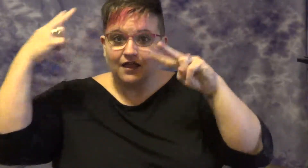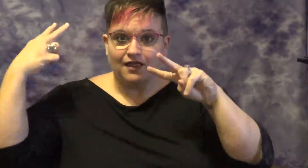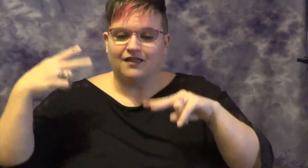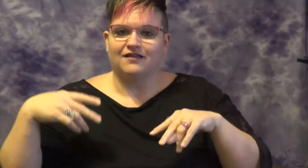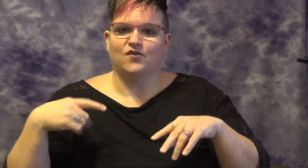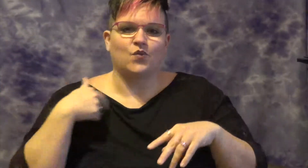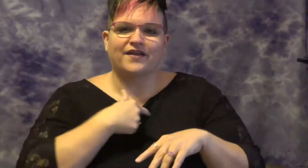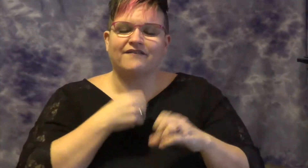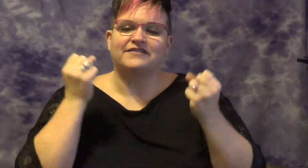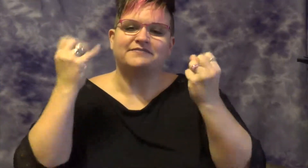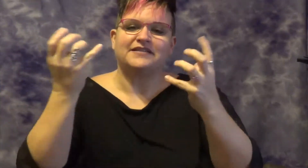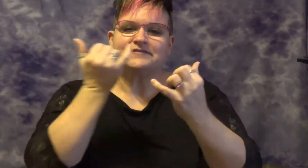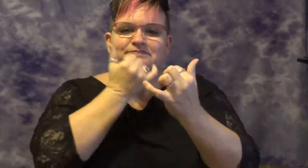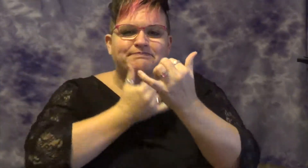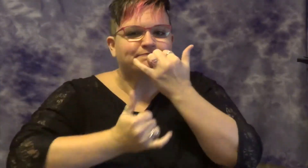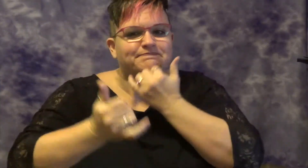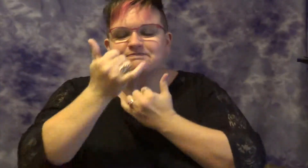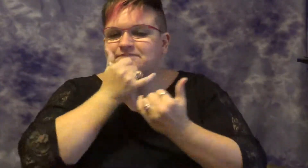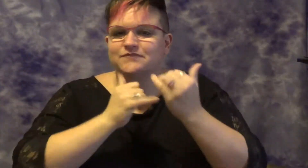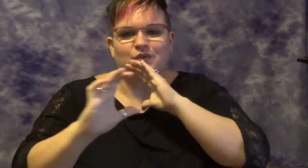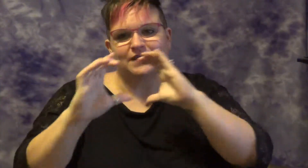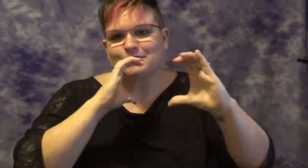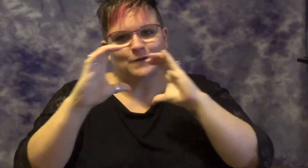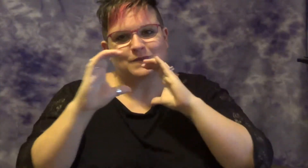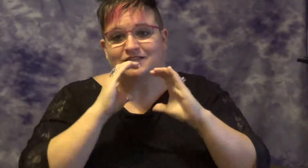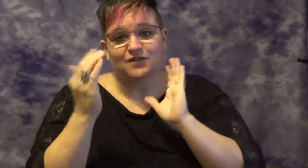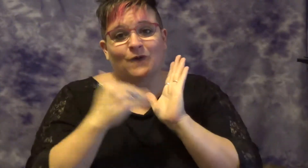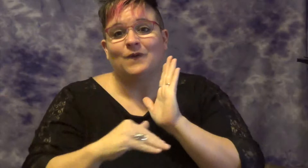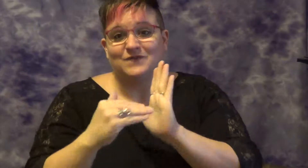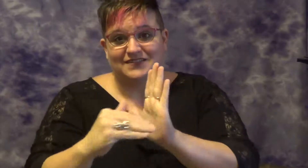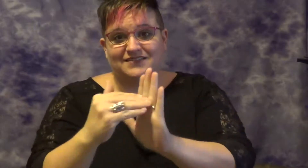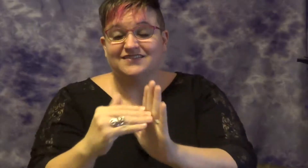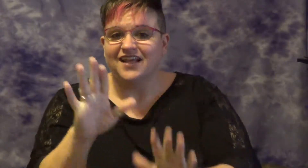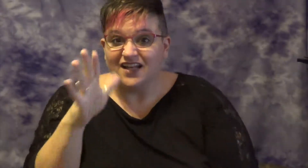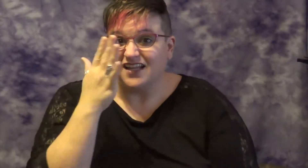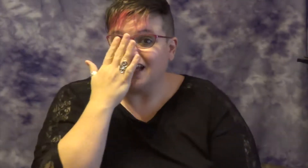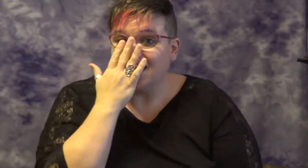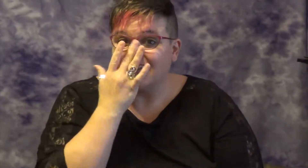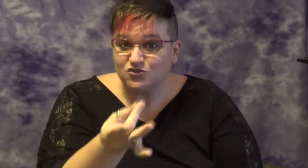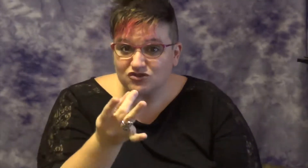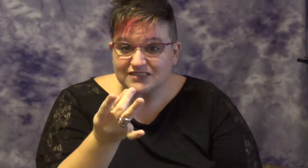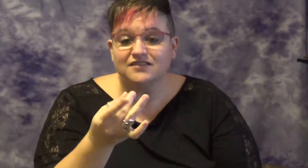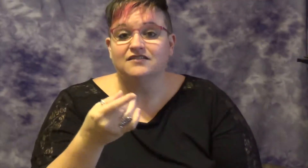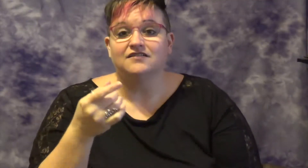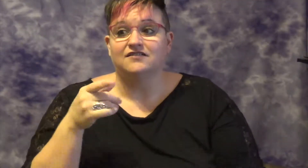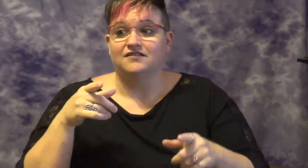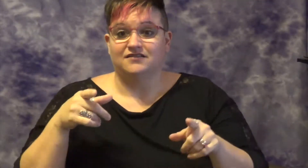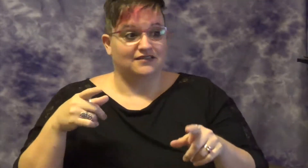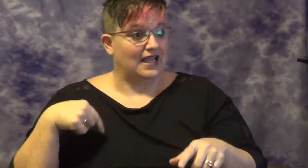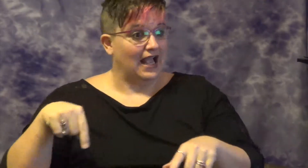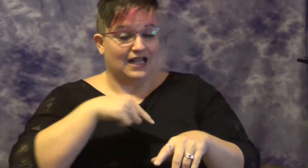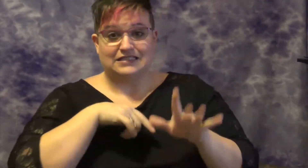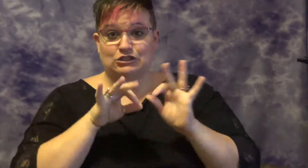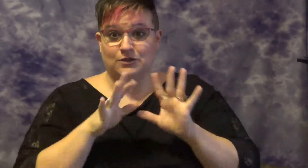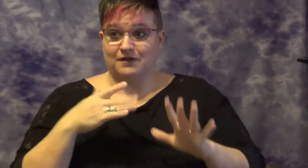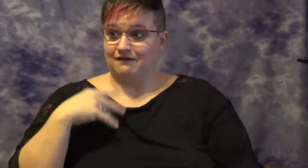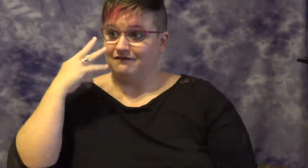a fight or any misunderstandings. There are many errors with communication, and this is something, it is fraught with errors